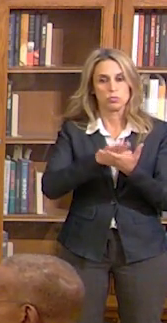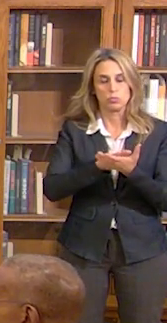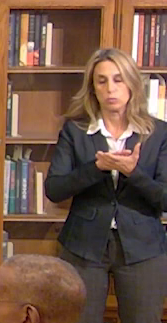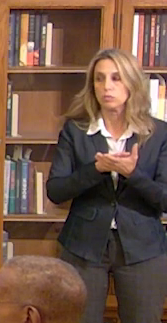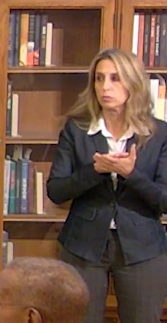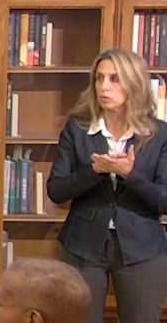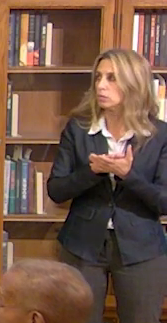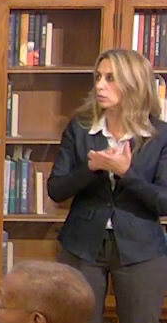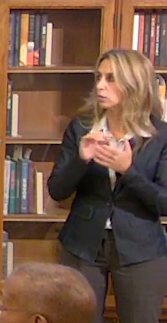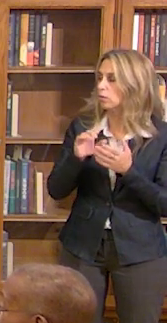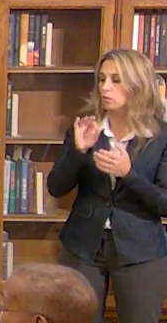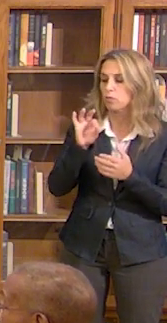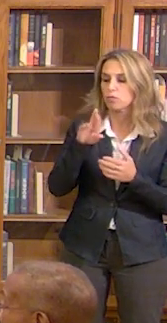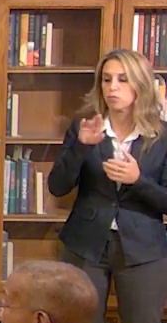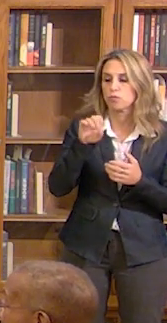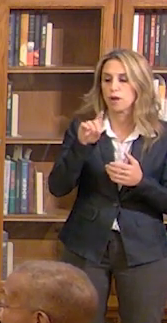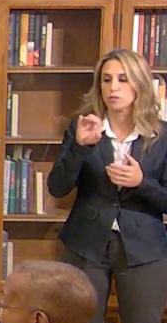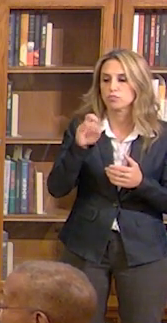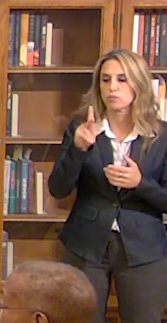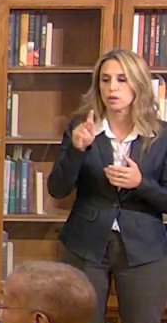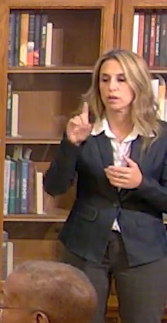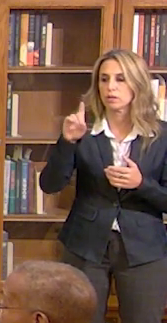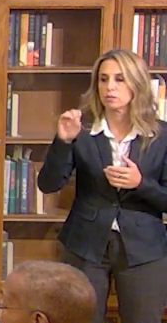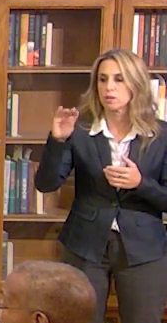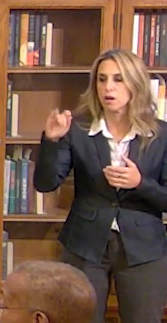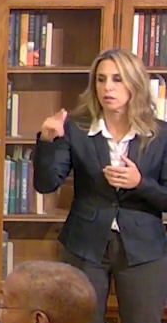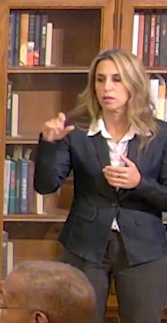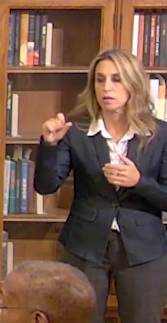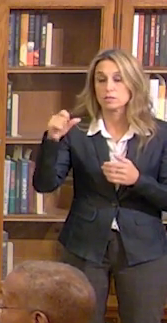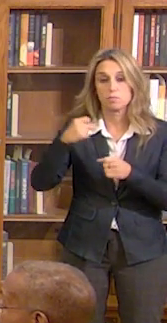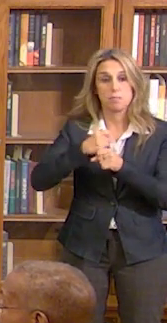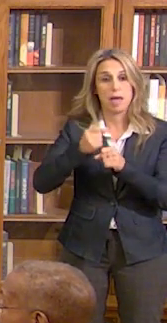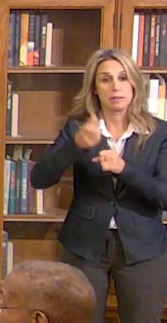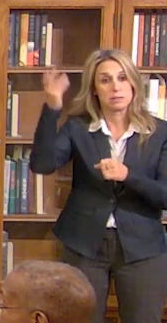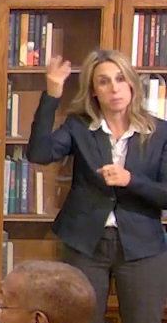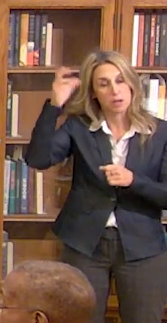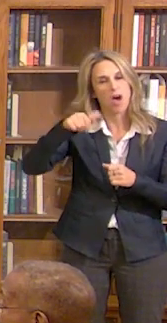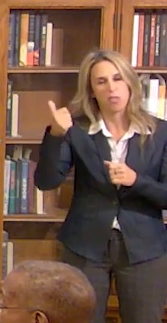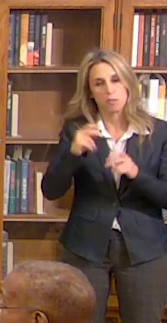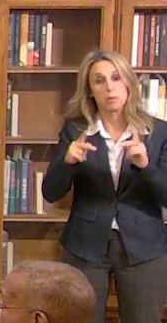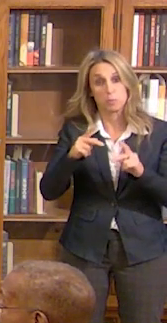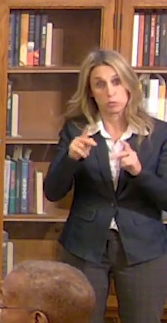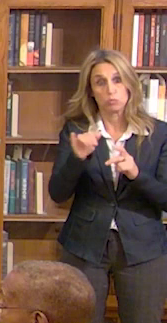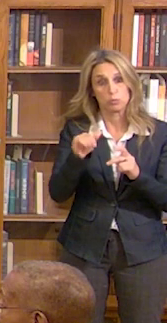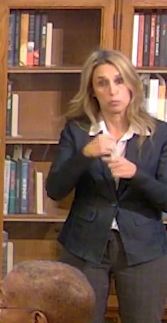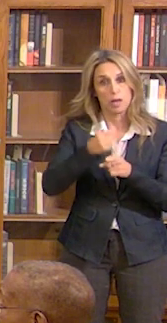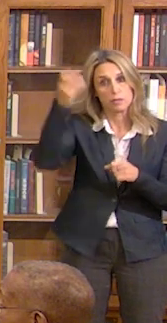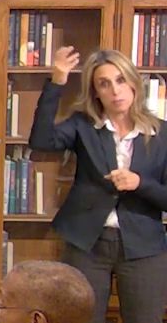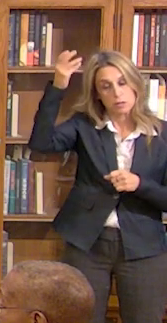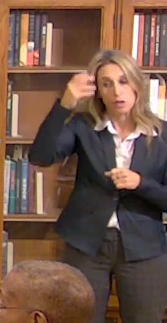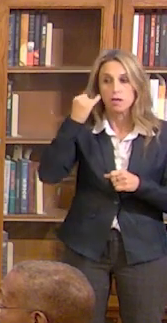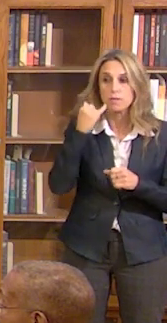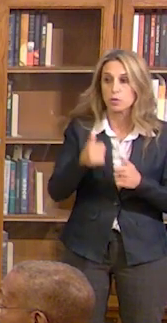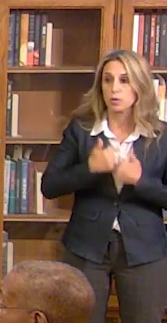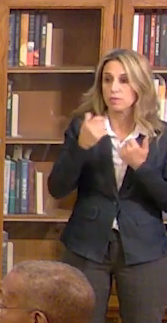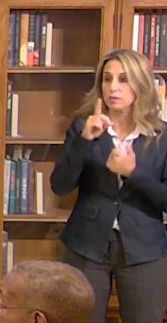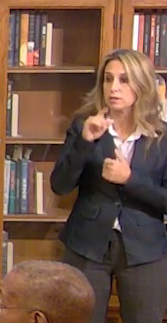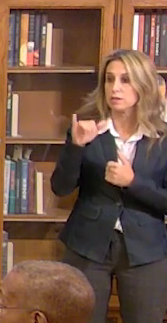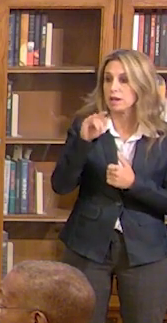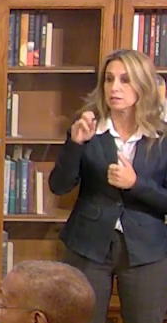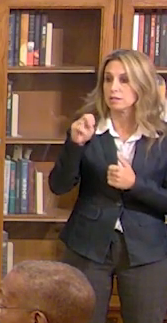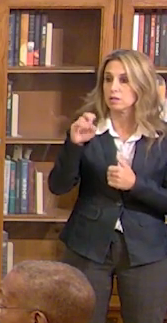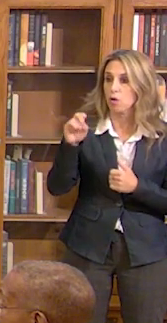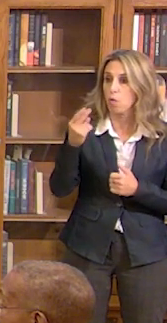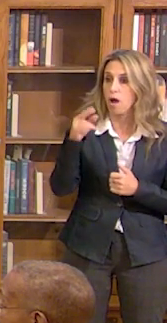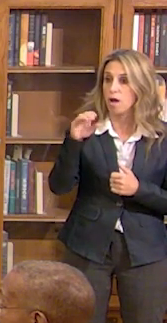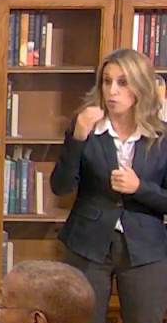where Fredick Douglas and other people made their their speeches you know you would be surprised if you lived in Dayton in Ohio you